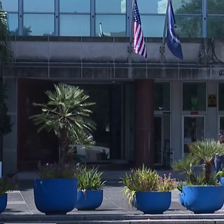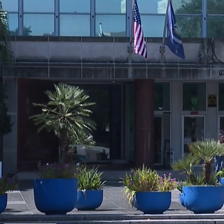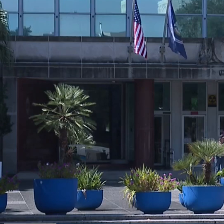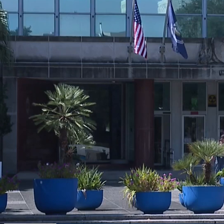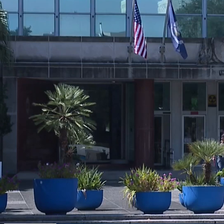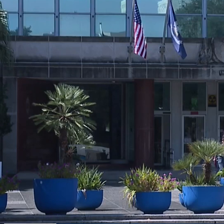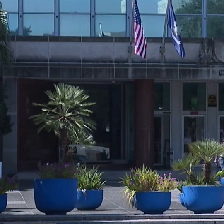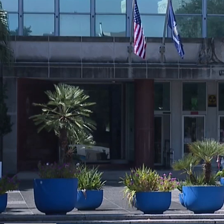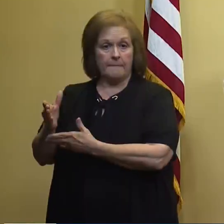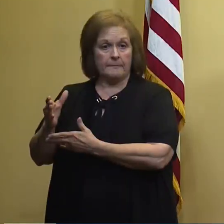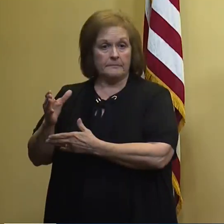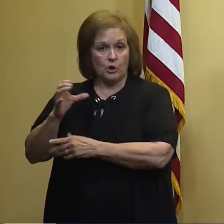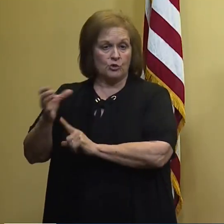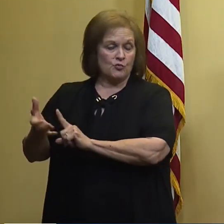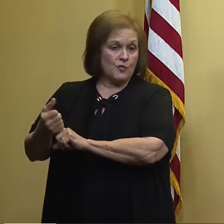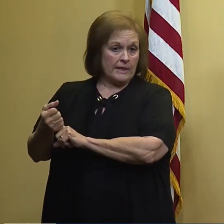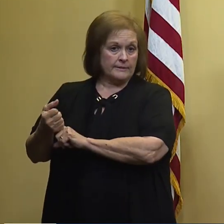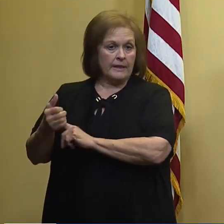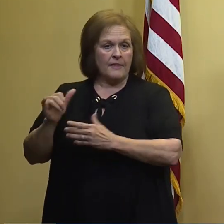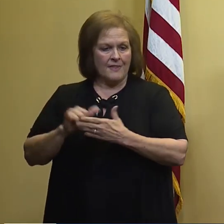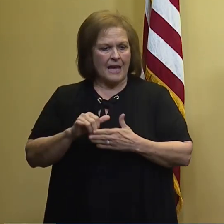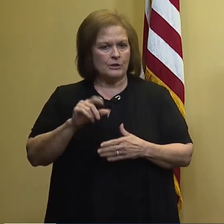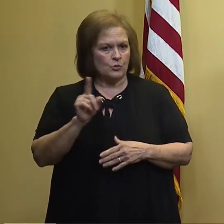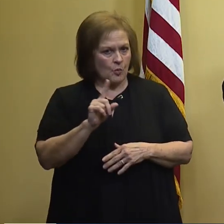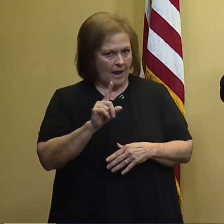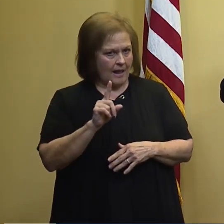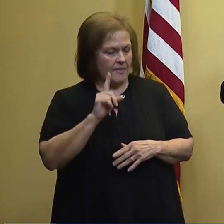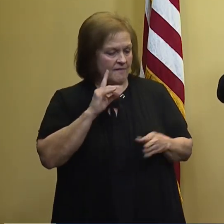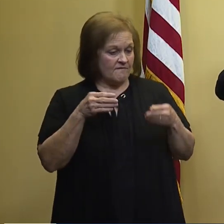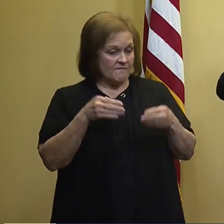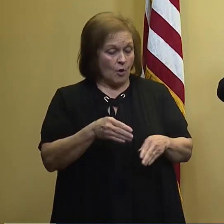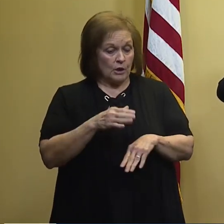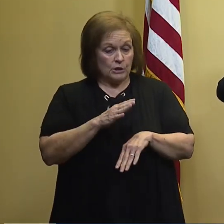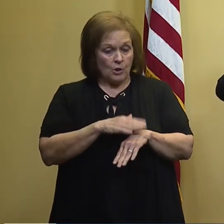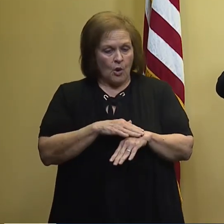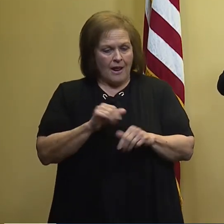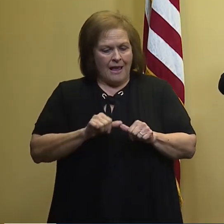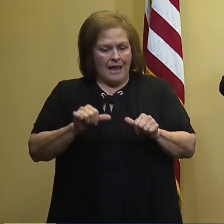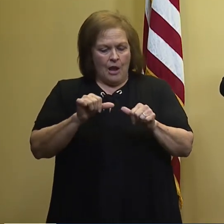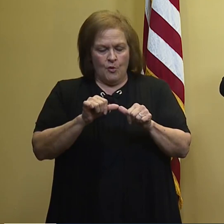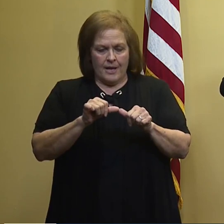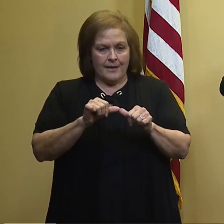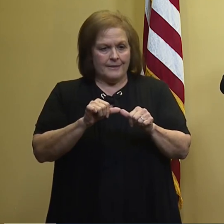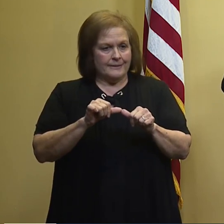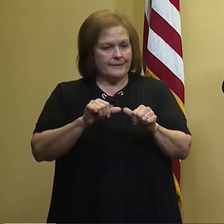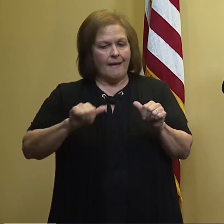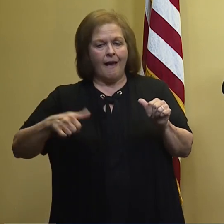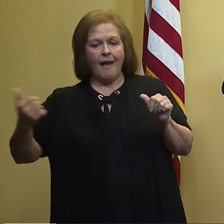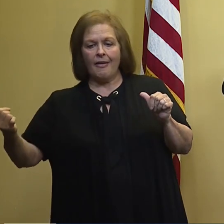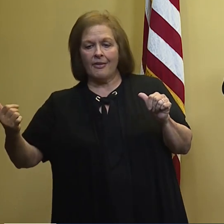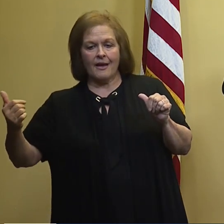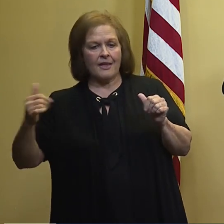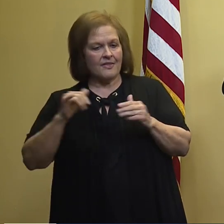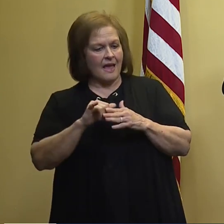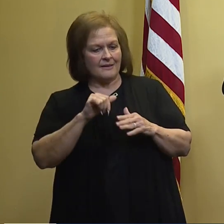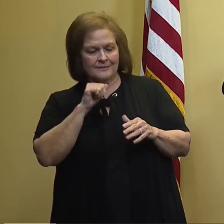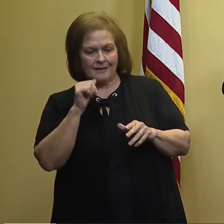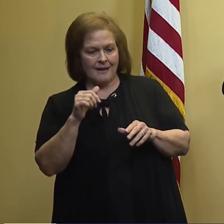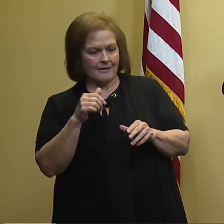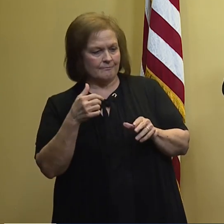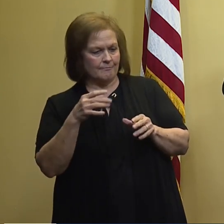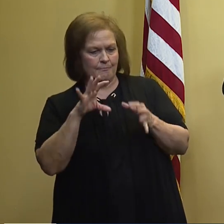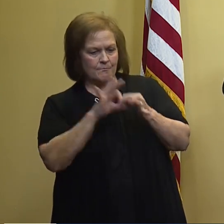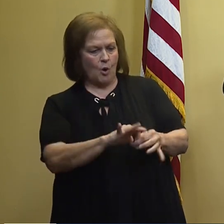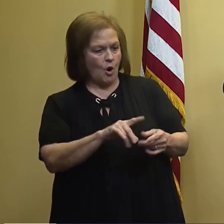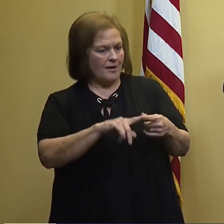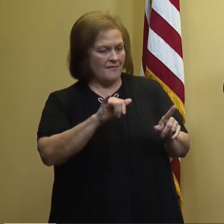of this scope. That's where the focus needs to be. Focusing on areas outside of the scope of the consent decree isn't